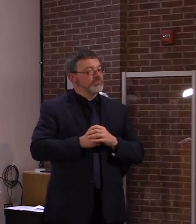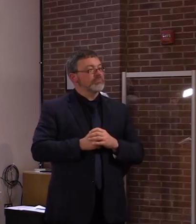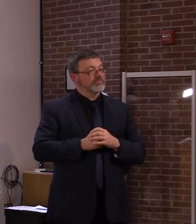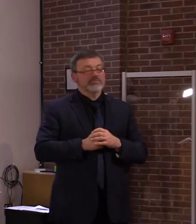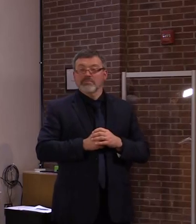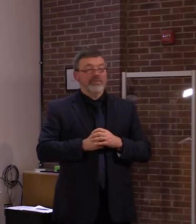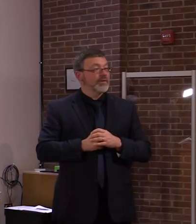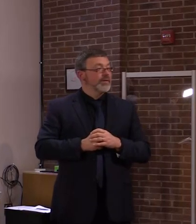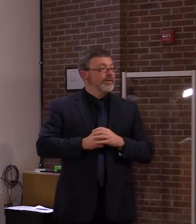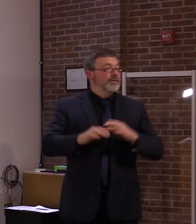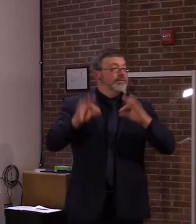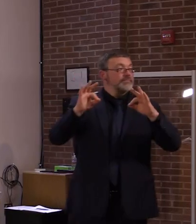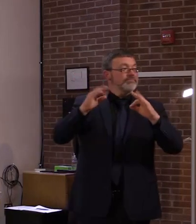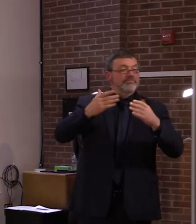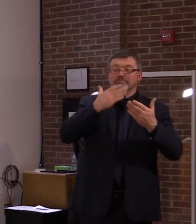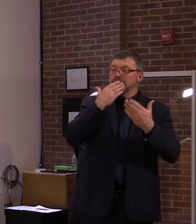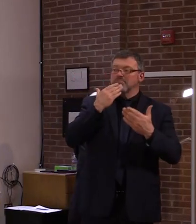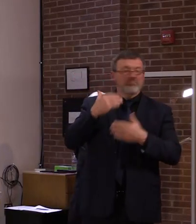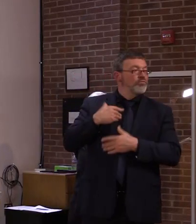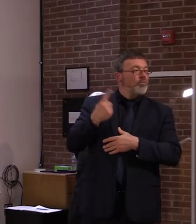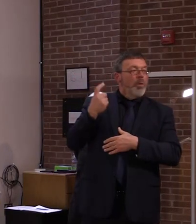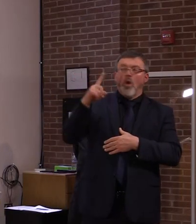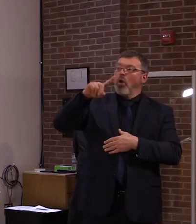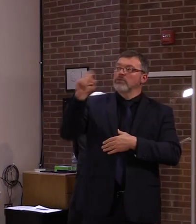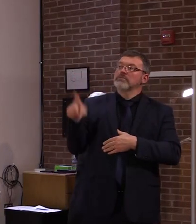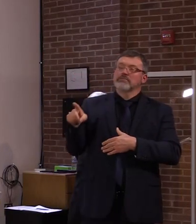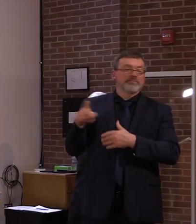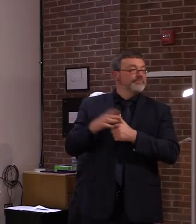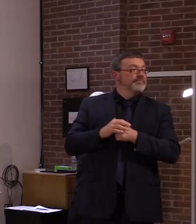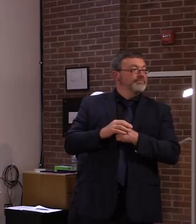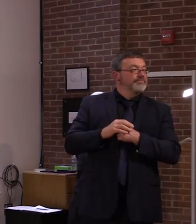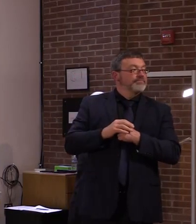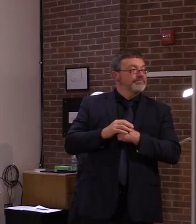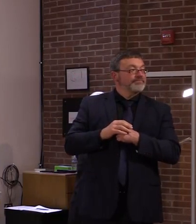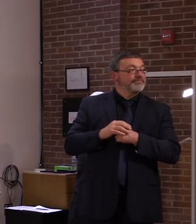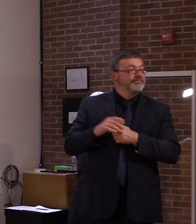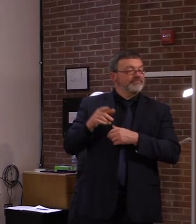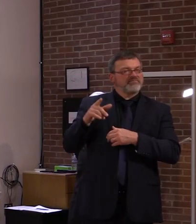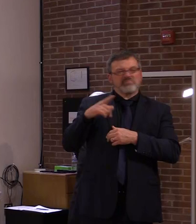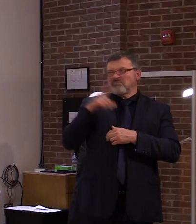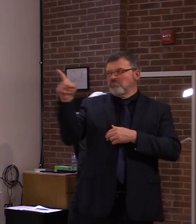Thanks. And then I have one additional question. Governor Scott, you had said